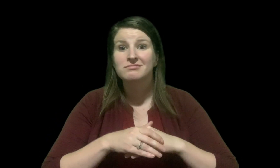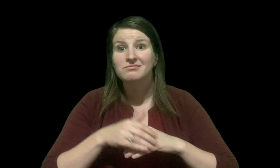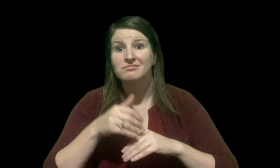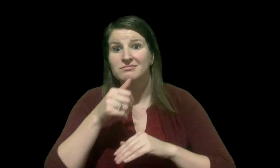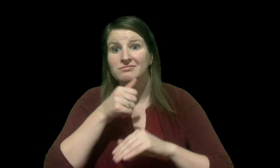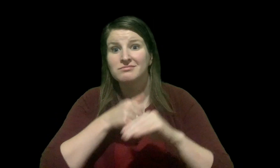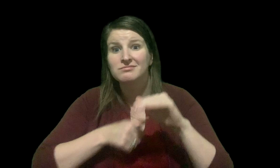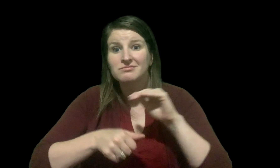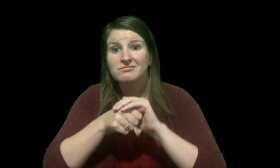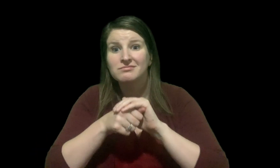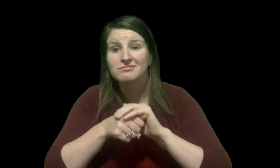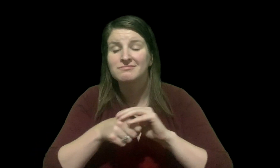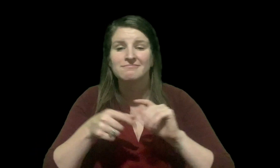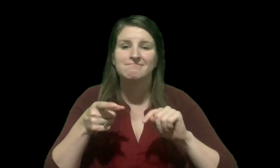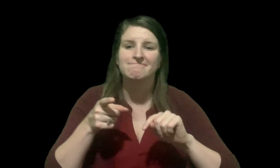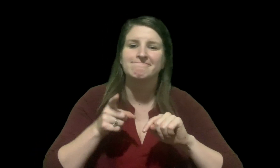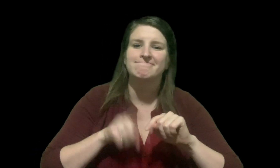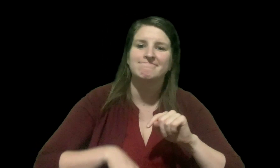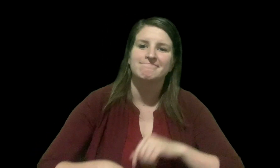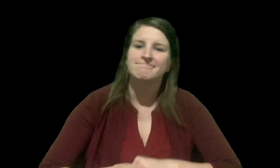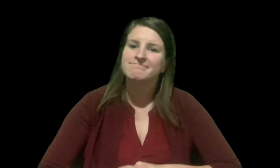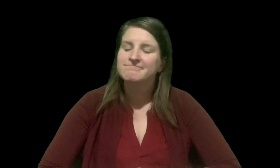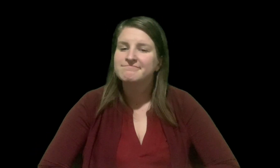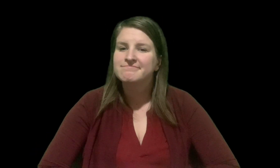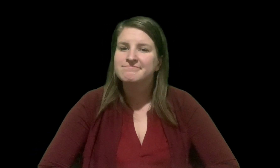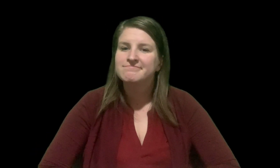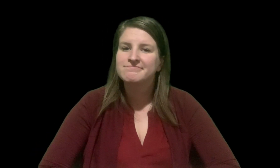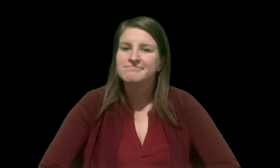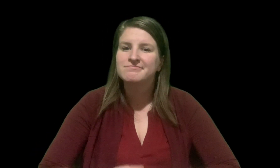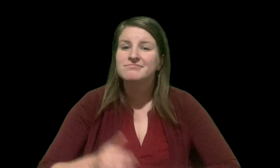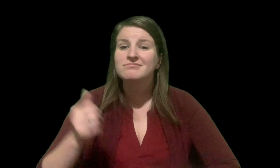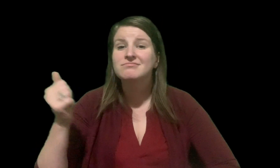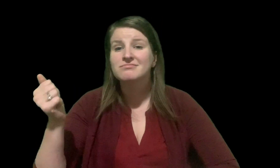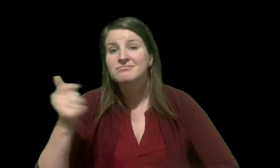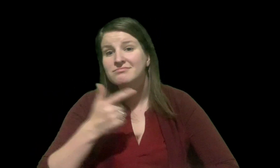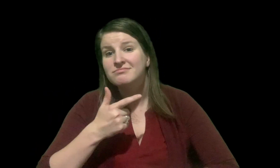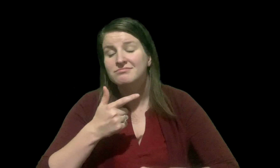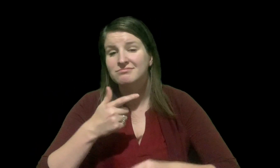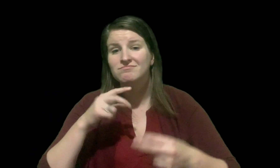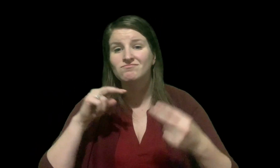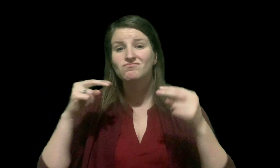And that means in this classroom, you can't hide.